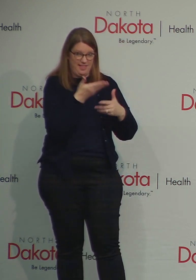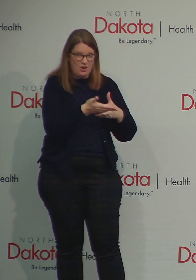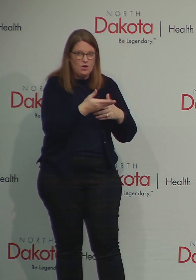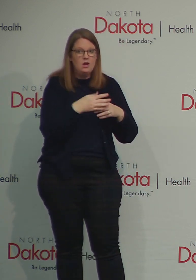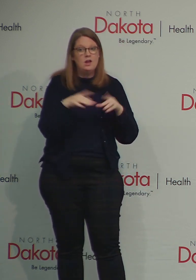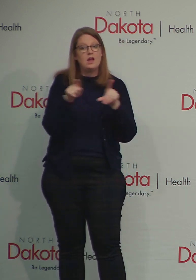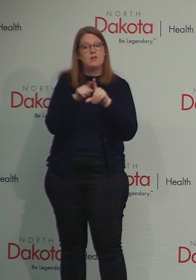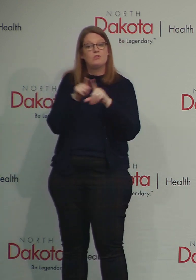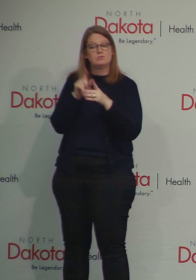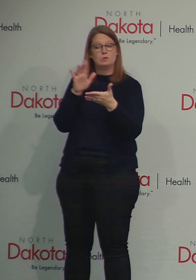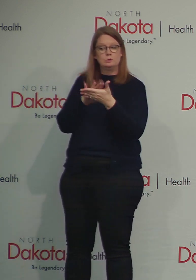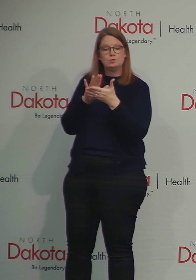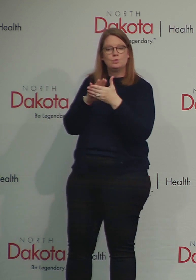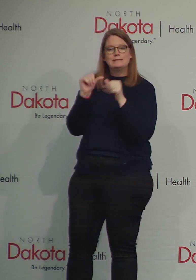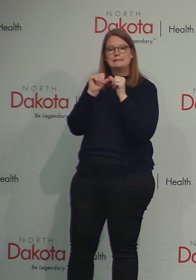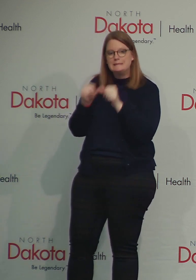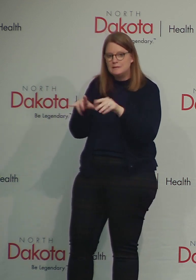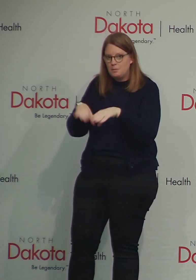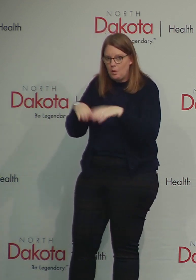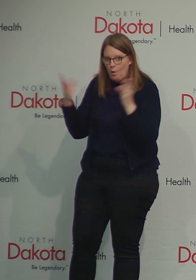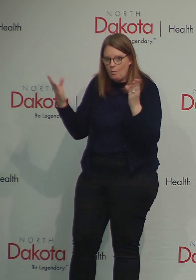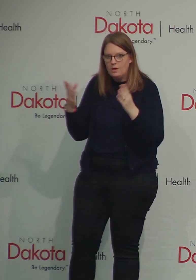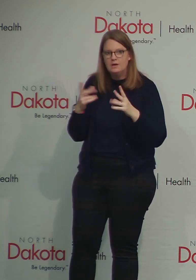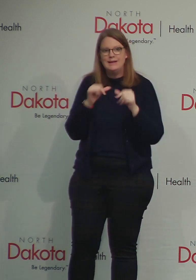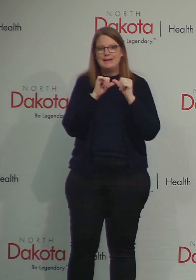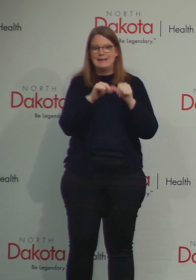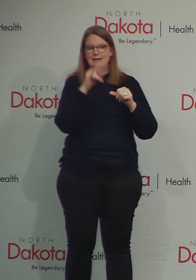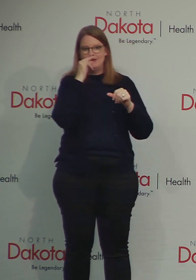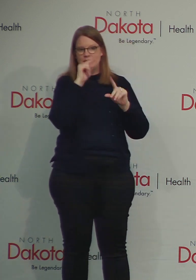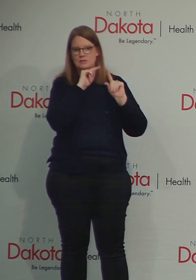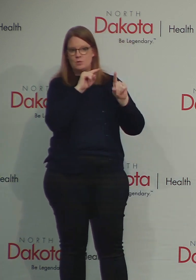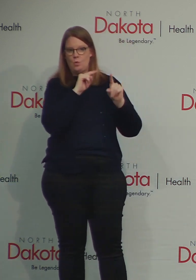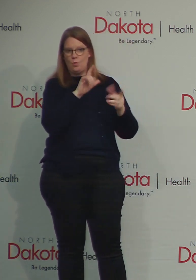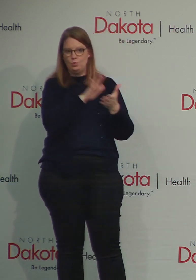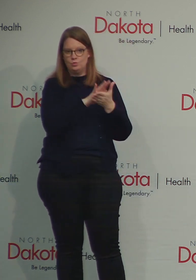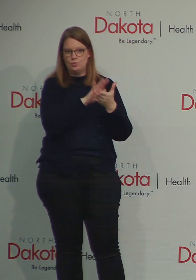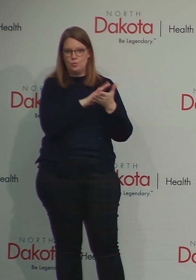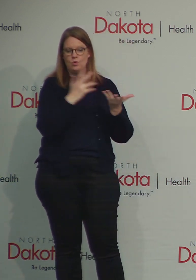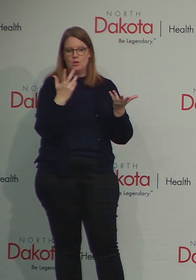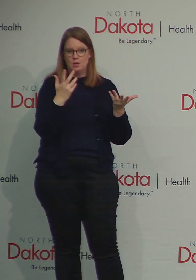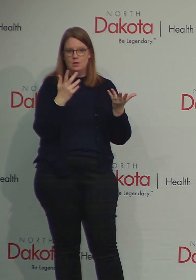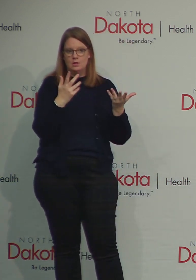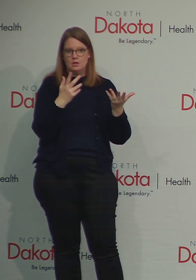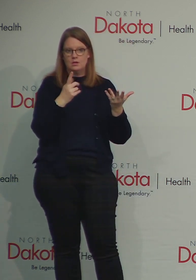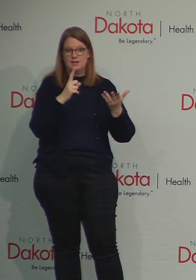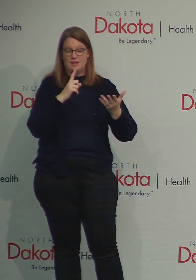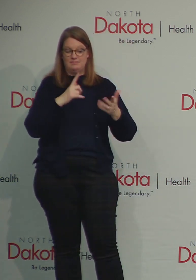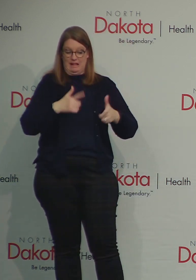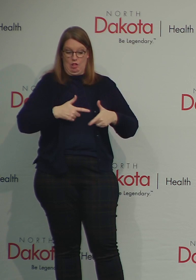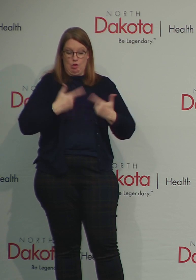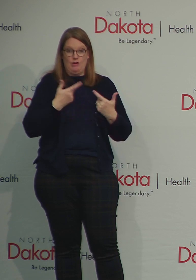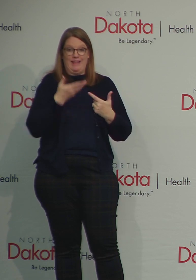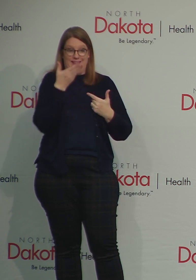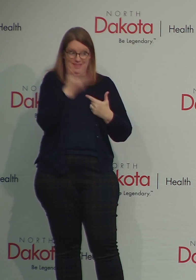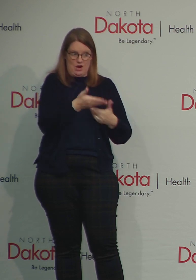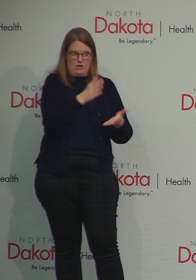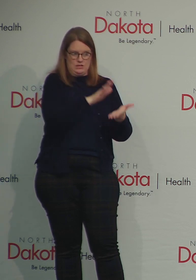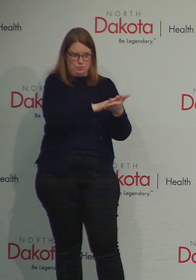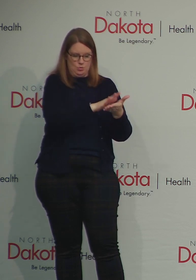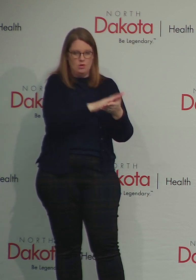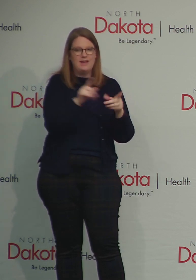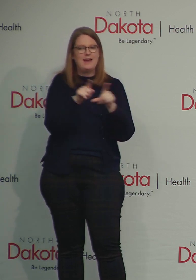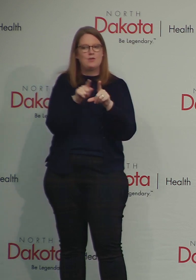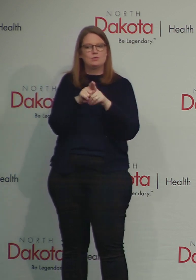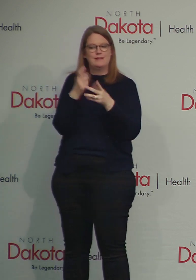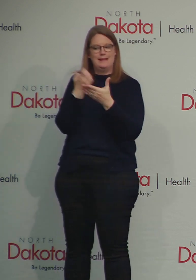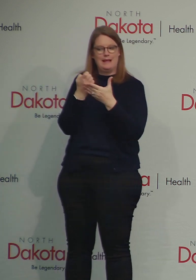keep our schools open and keep our kids in school learning on premise, and also to keep our